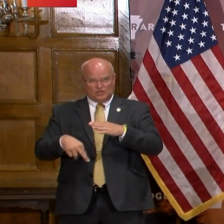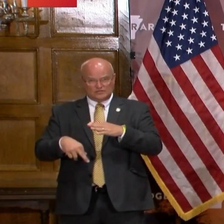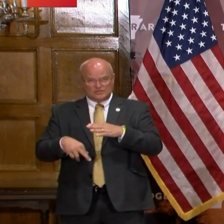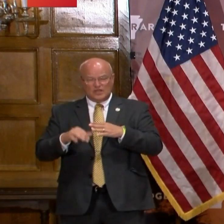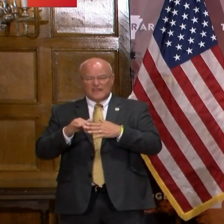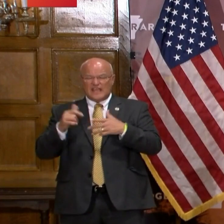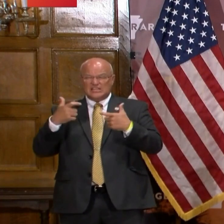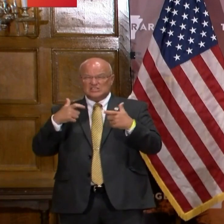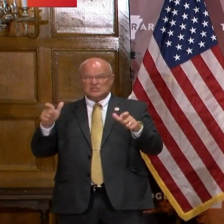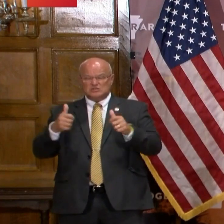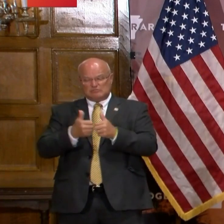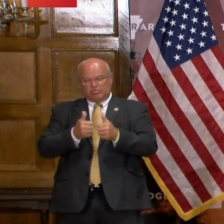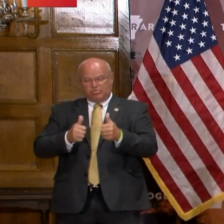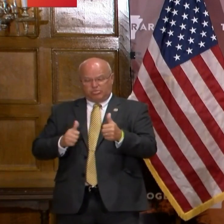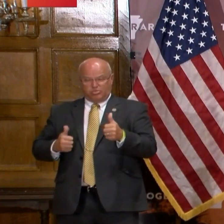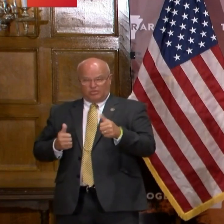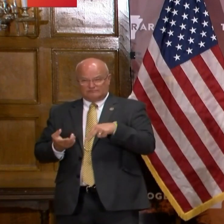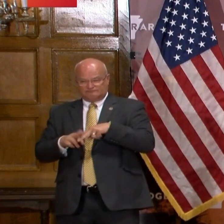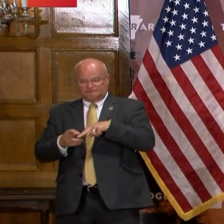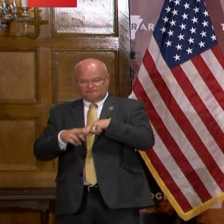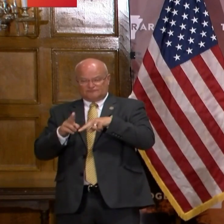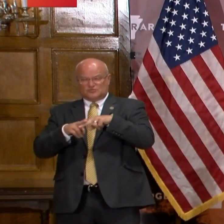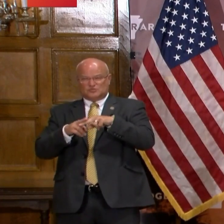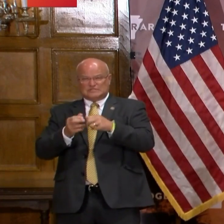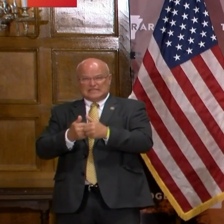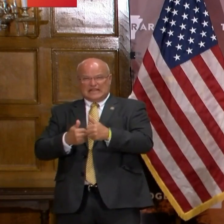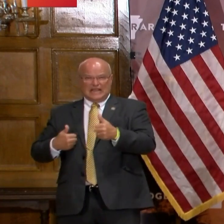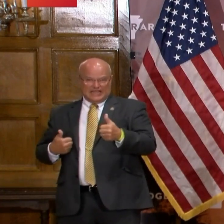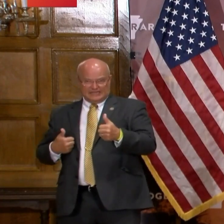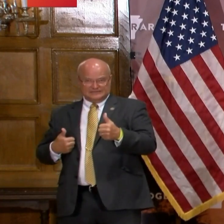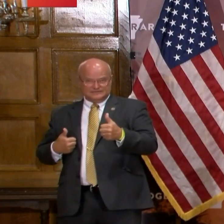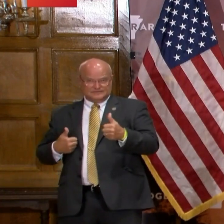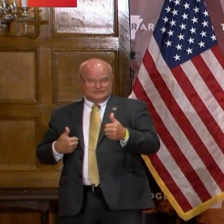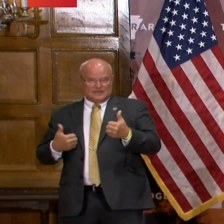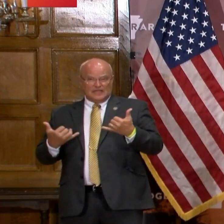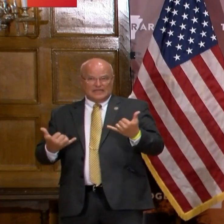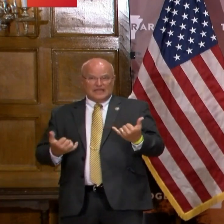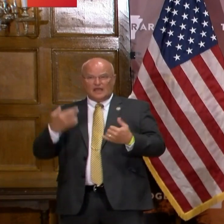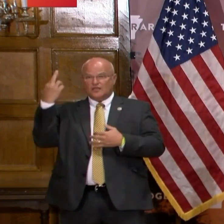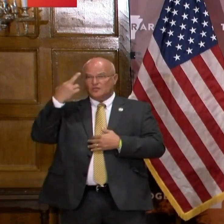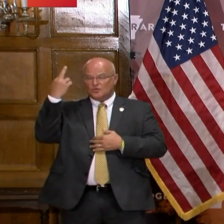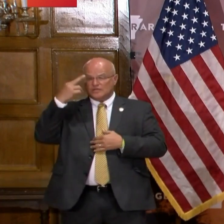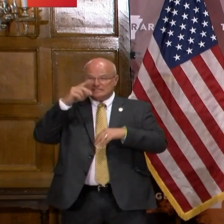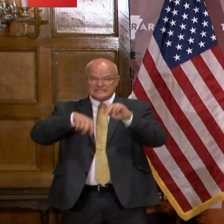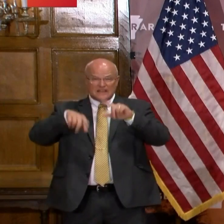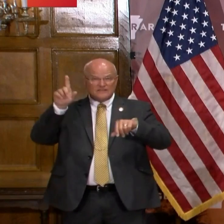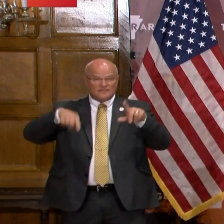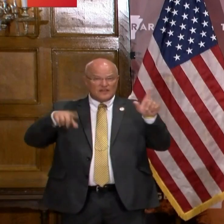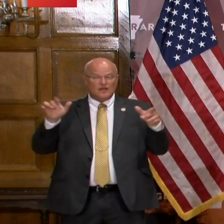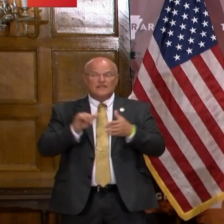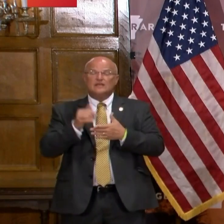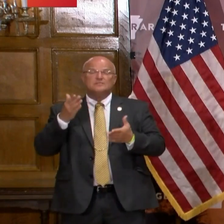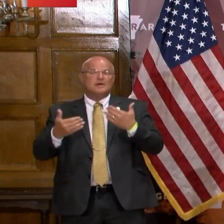that huge backlog has increased the delay. Now, one of the reasons it varies is that you might have one